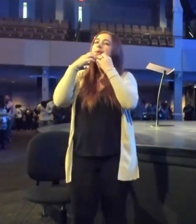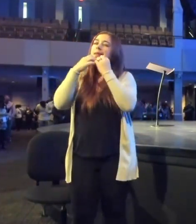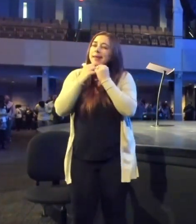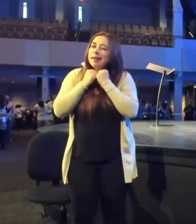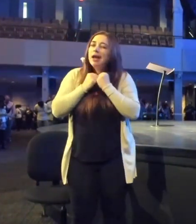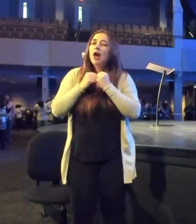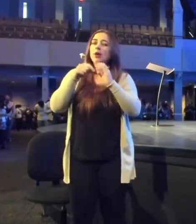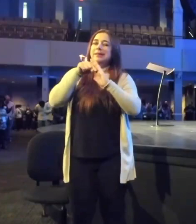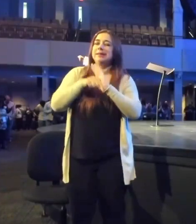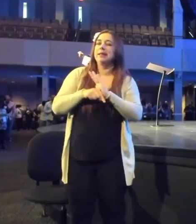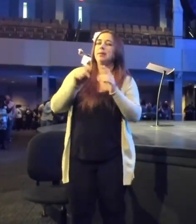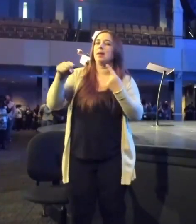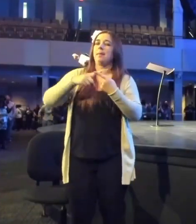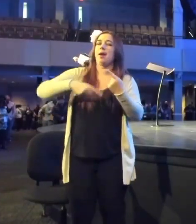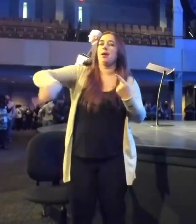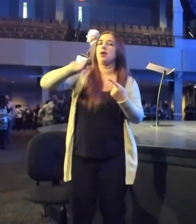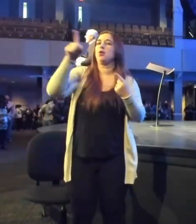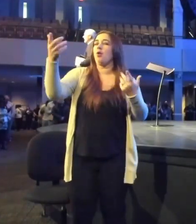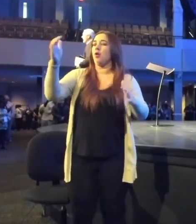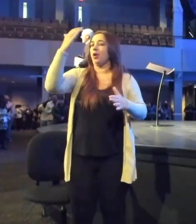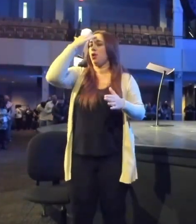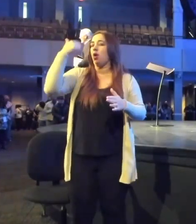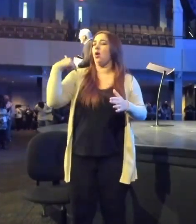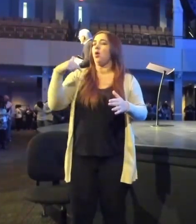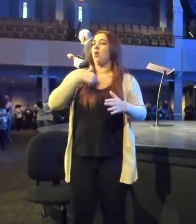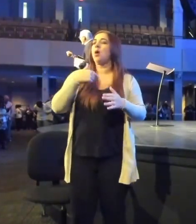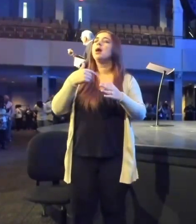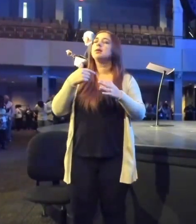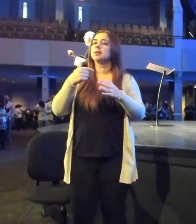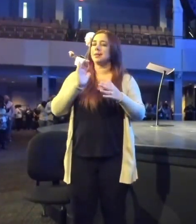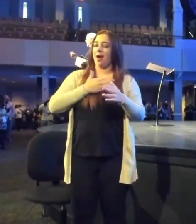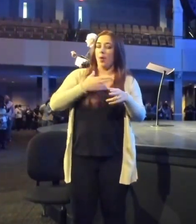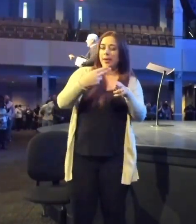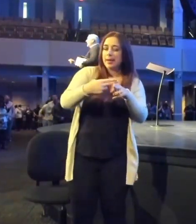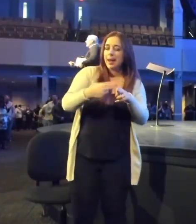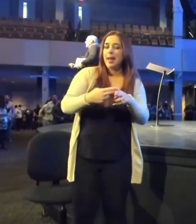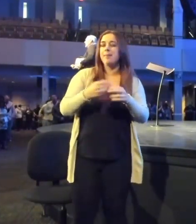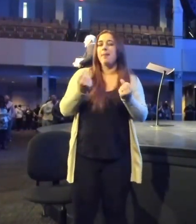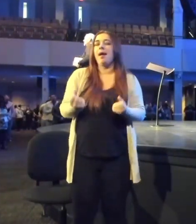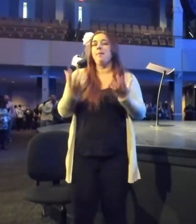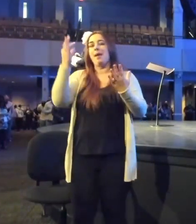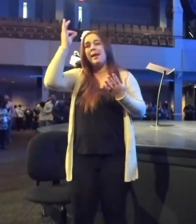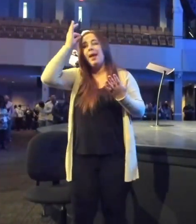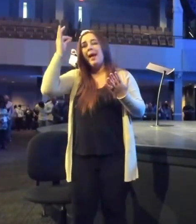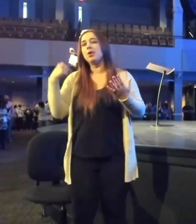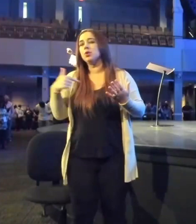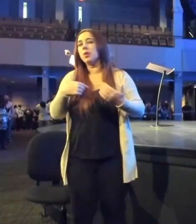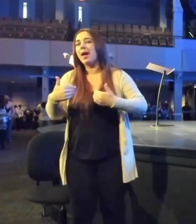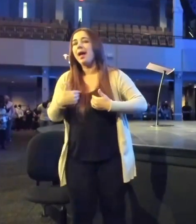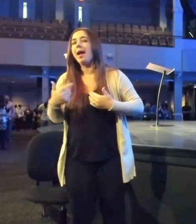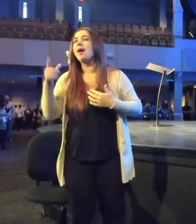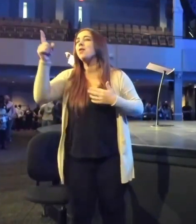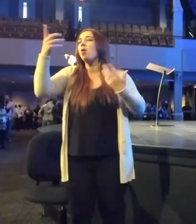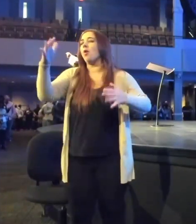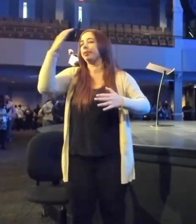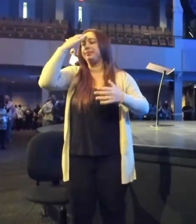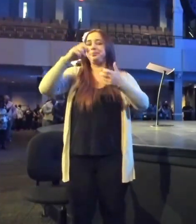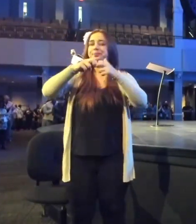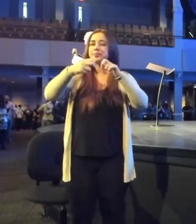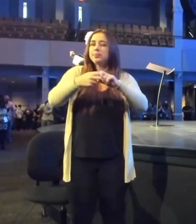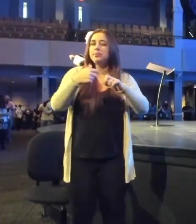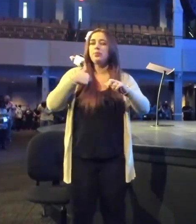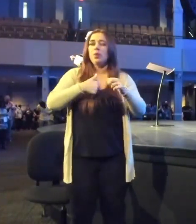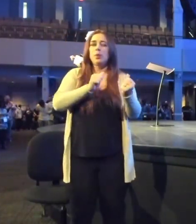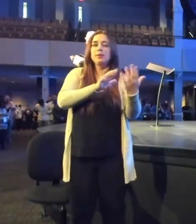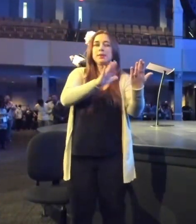one of us. You know us by name. You know the number of hairs on our head. You know the issues that we're facing in our life. There's not a